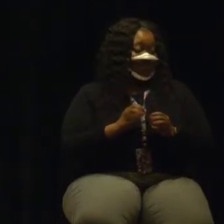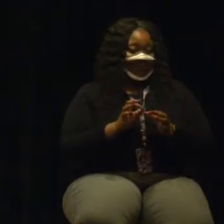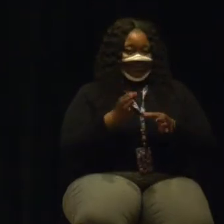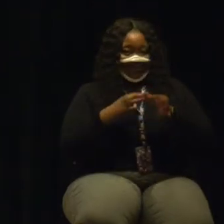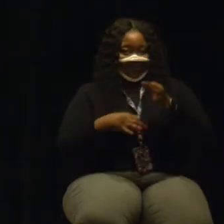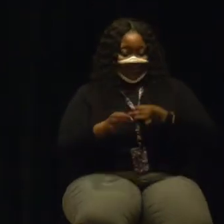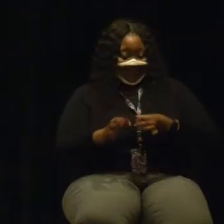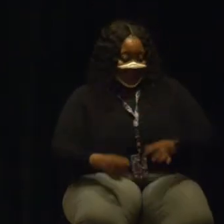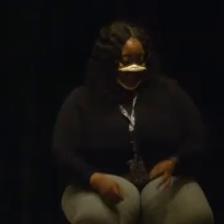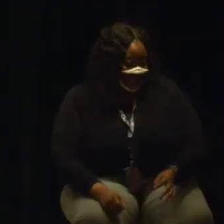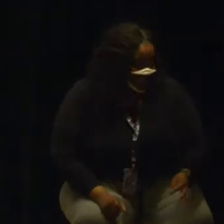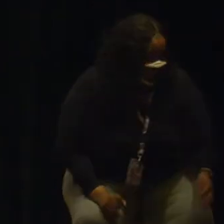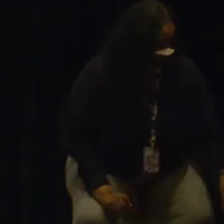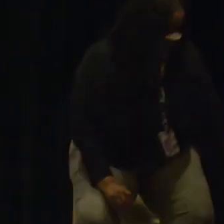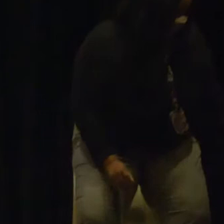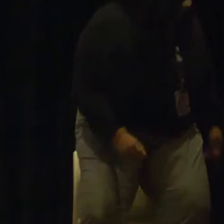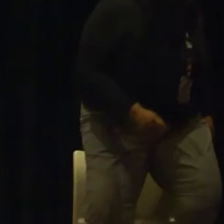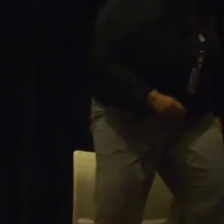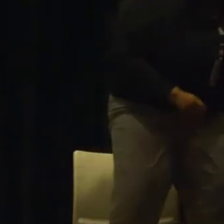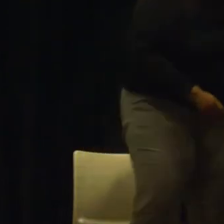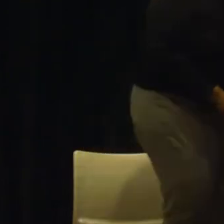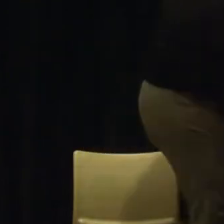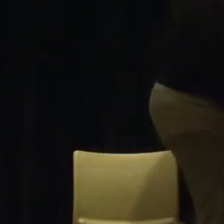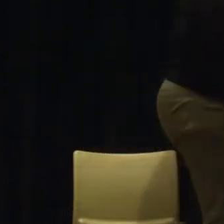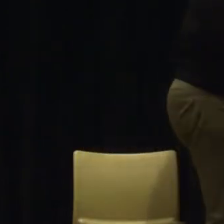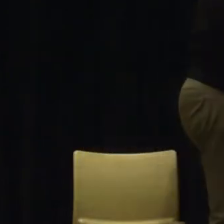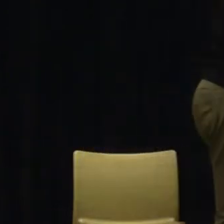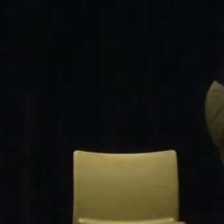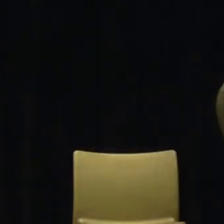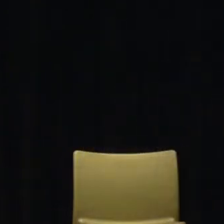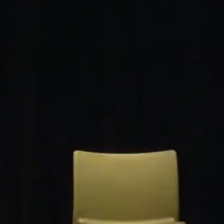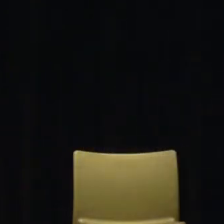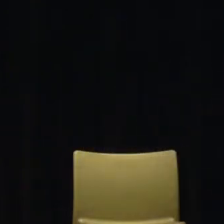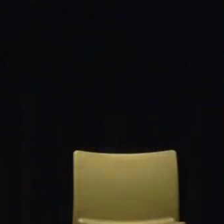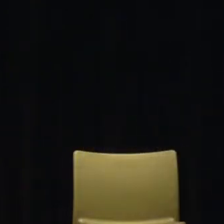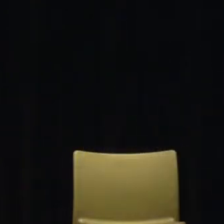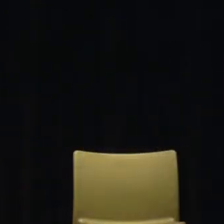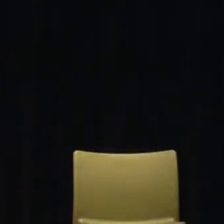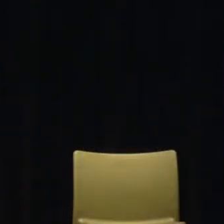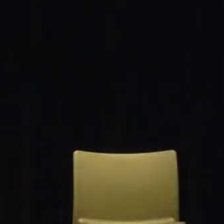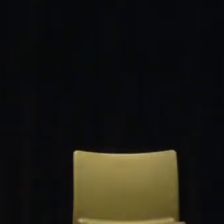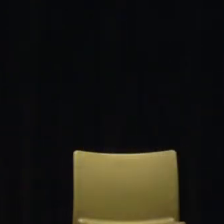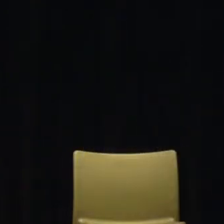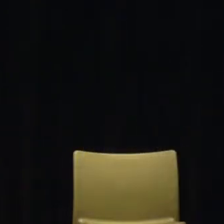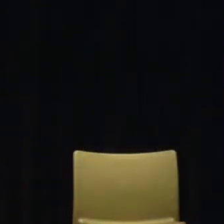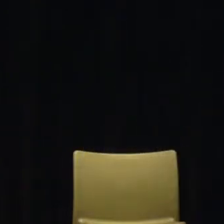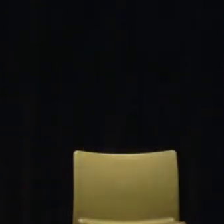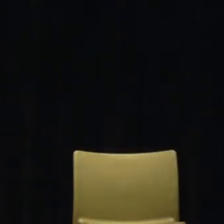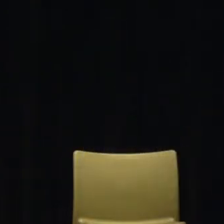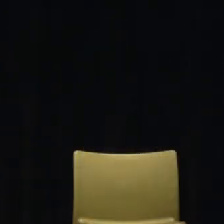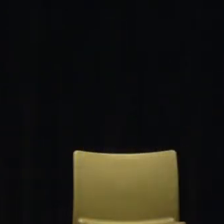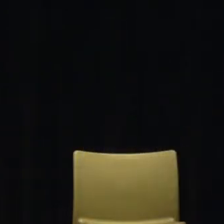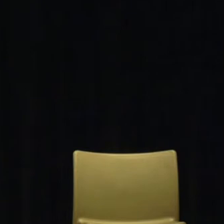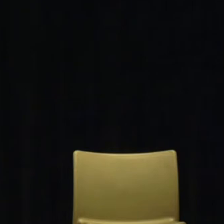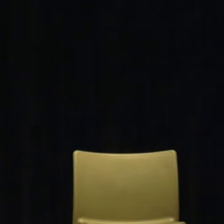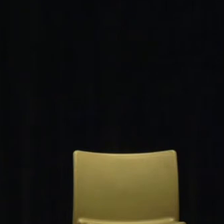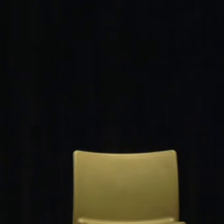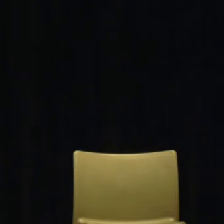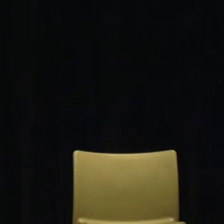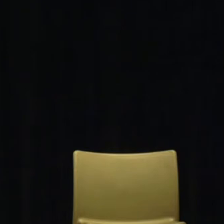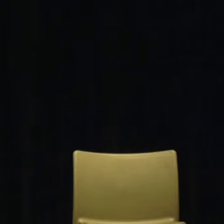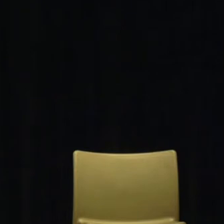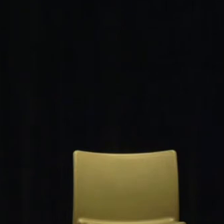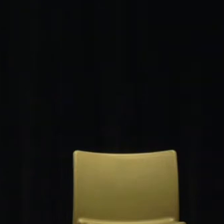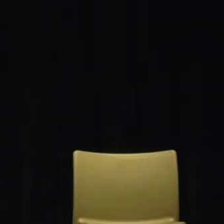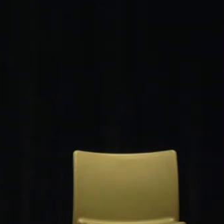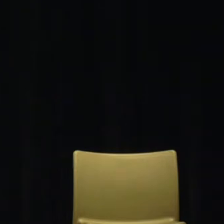since then, right? But at the time, he was the kind of focal point of everybody's ire. You know, it's so funny. I talk to my mom all